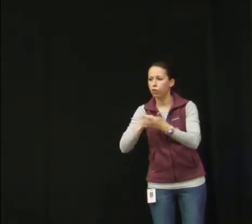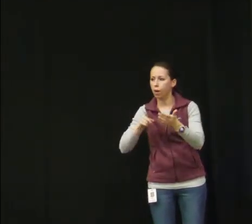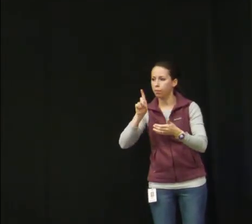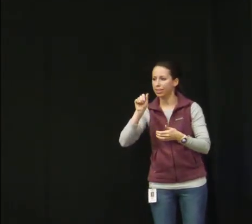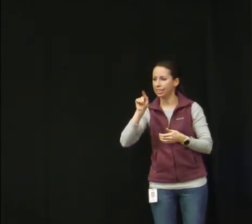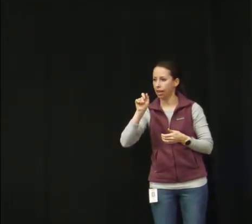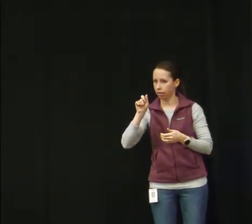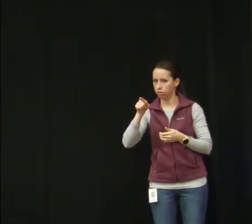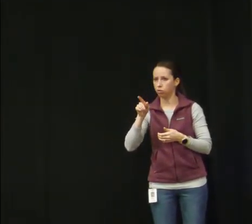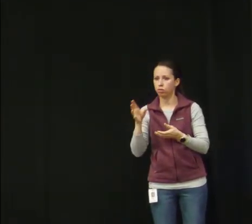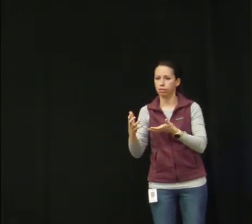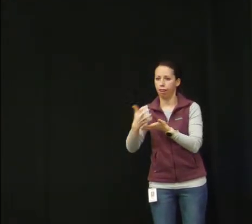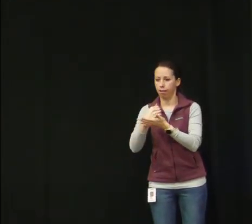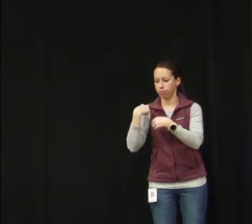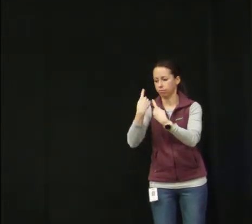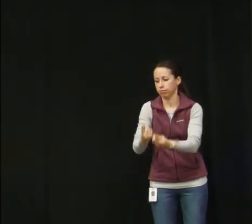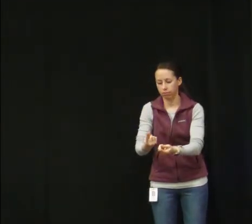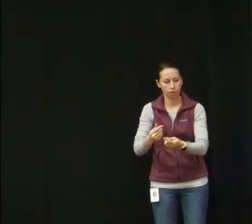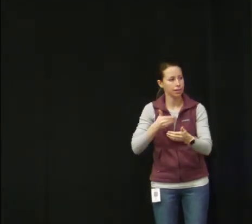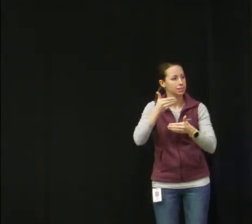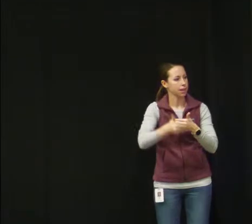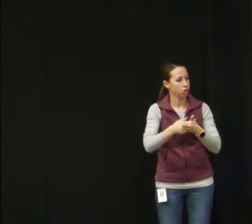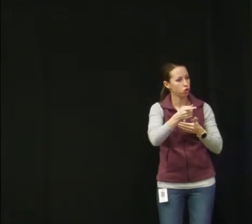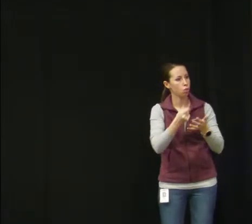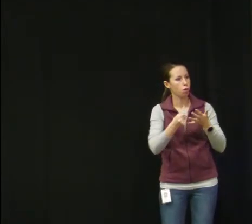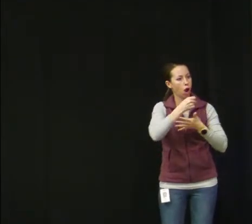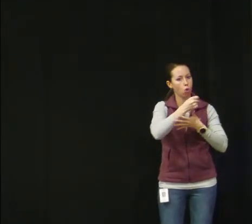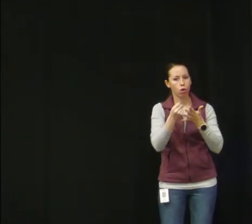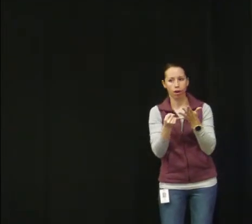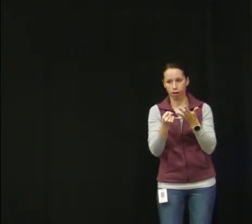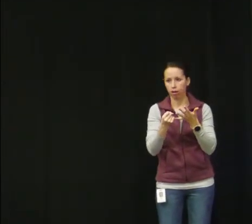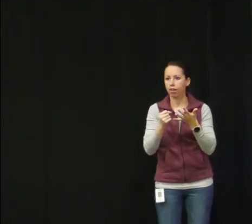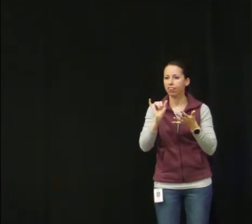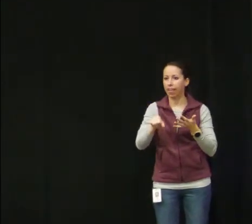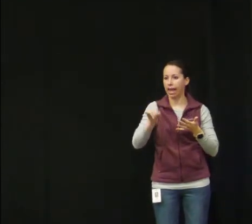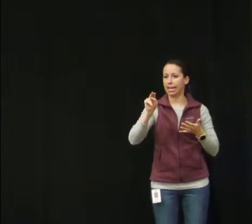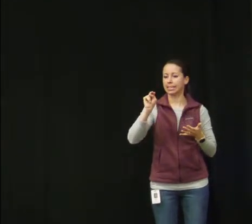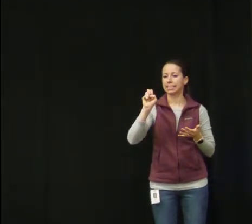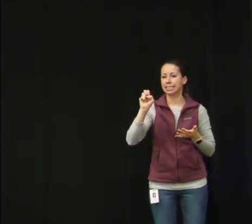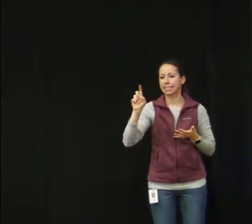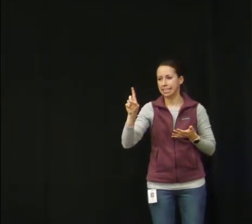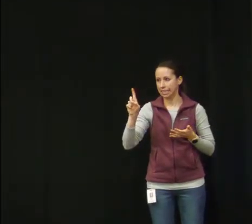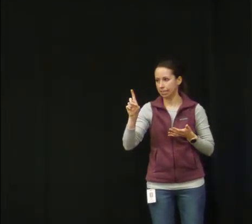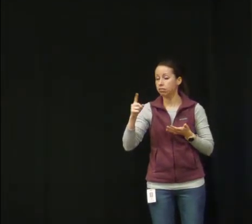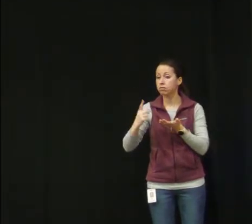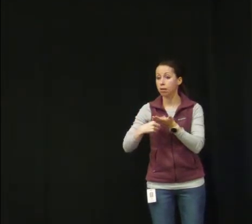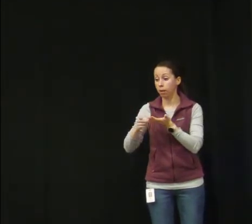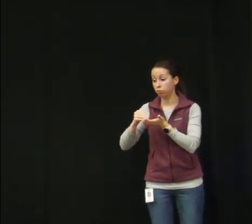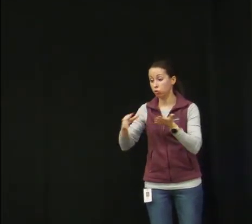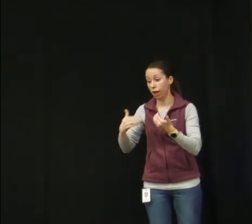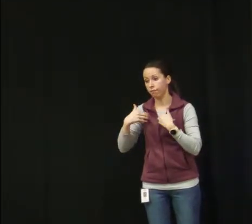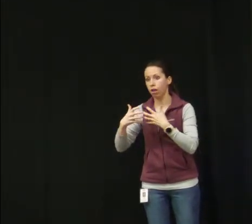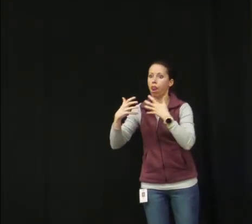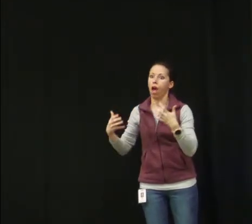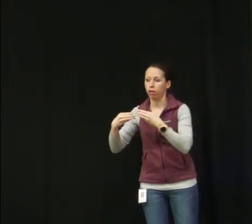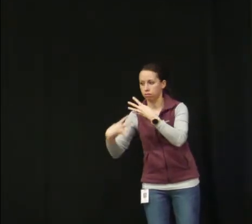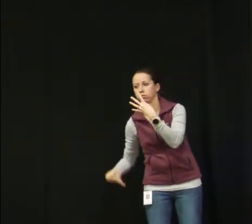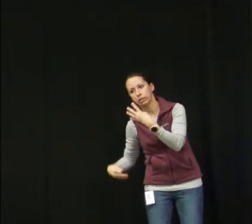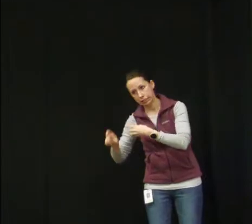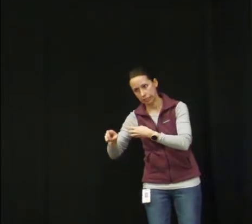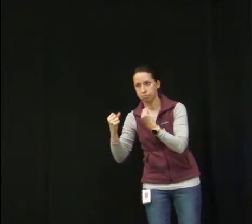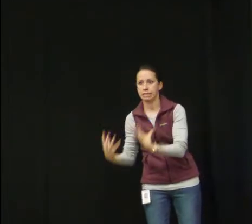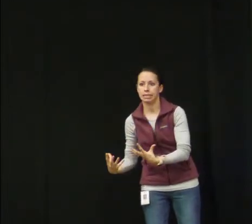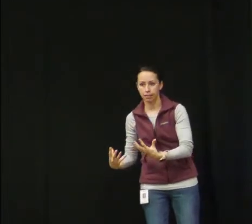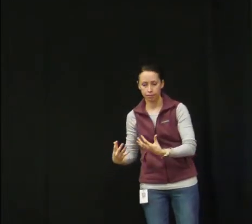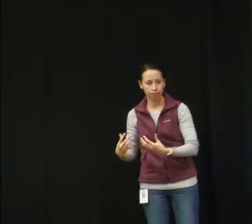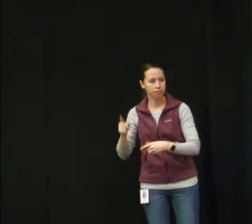collected. The next thing that you need to do is prioritize the need. So sometimes we have students that have a lot of needs, and